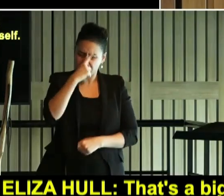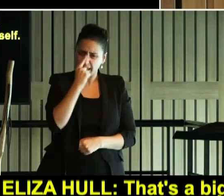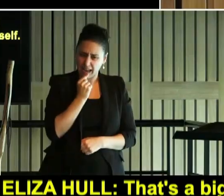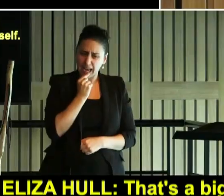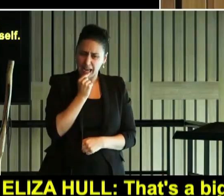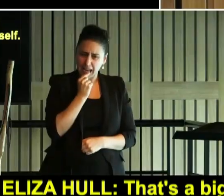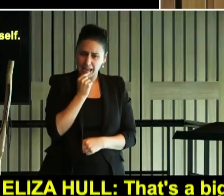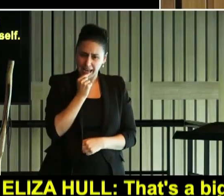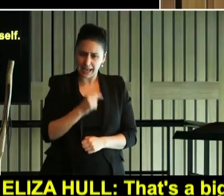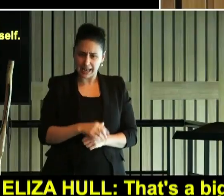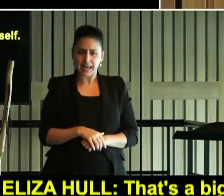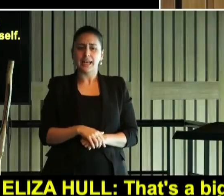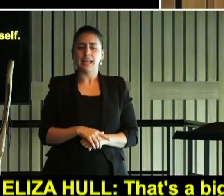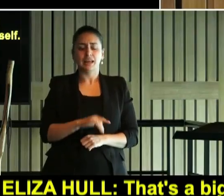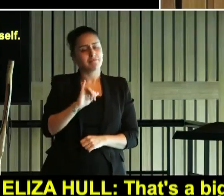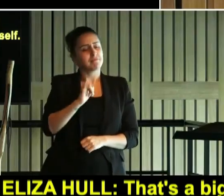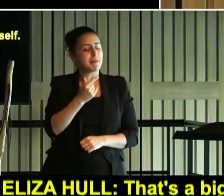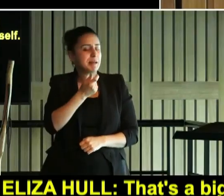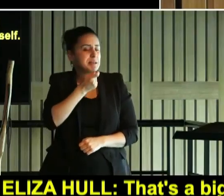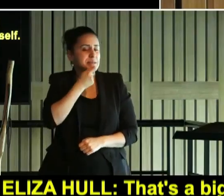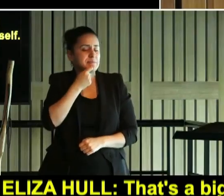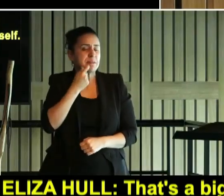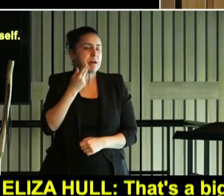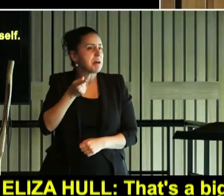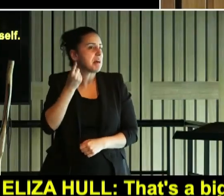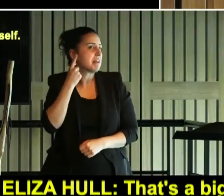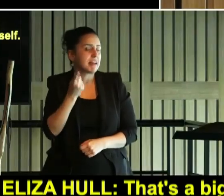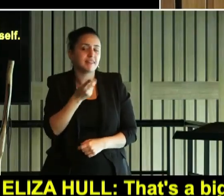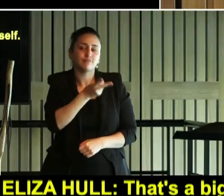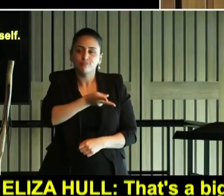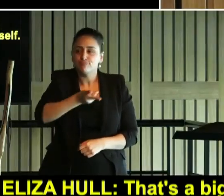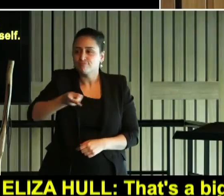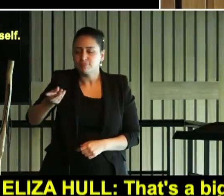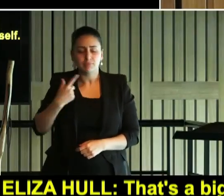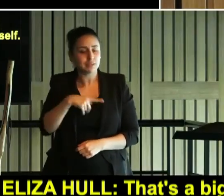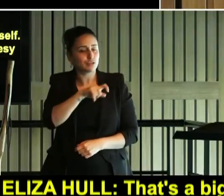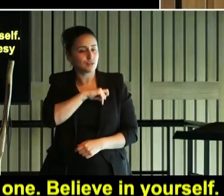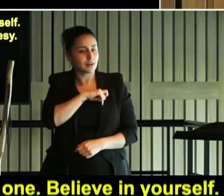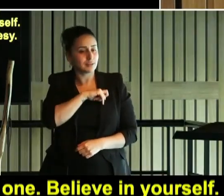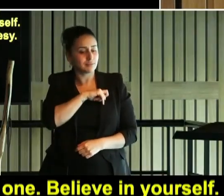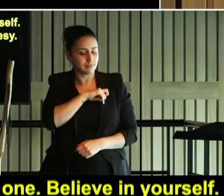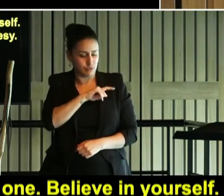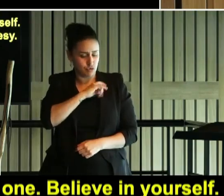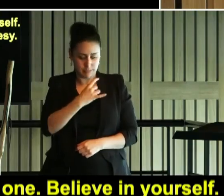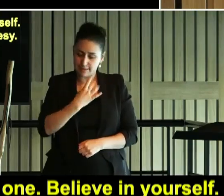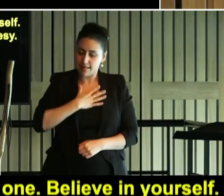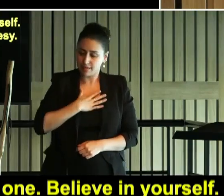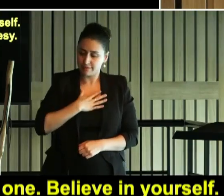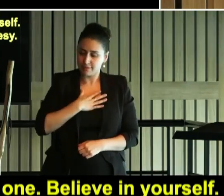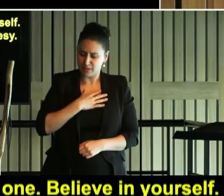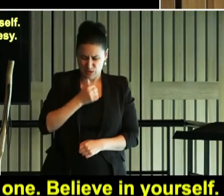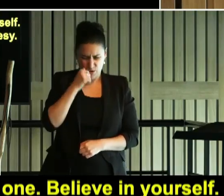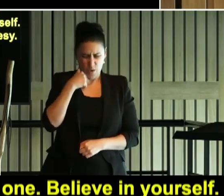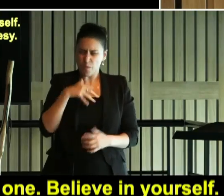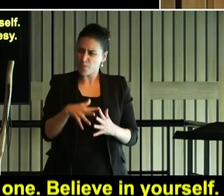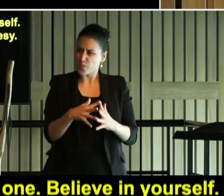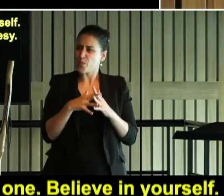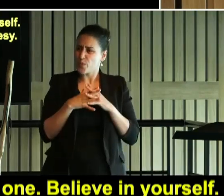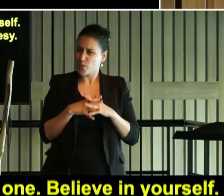I guess cheesy, but I feel like, just trusting yourself, knowing your worth. And I